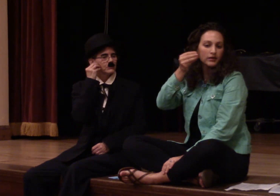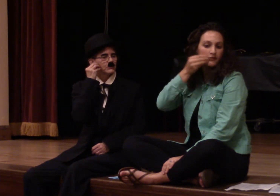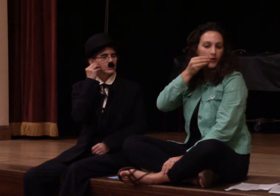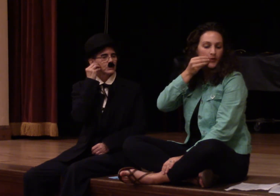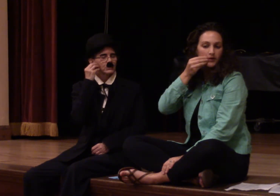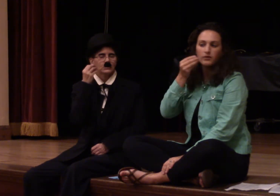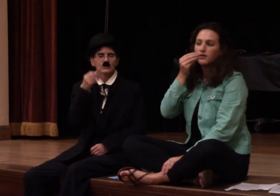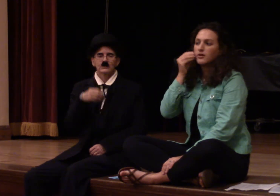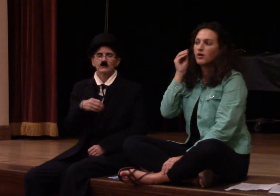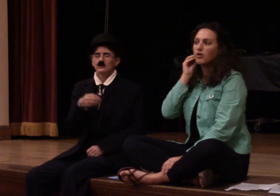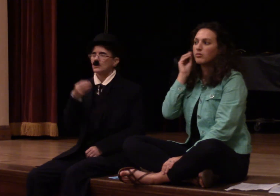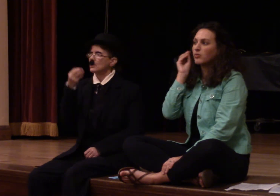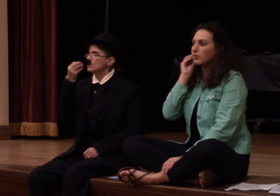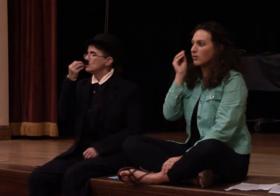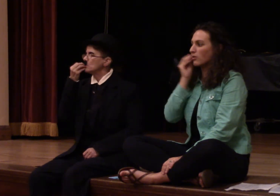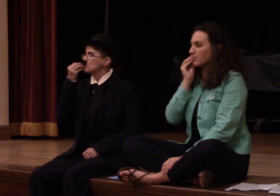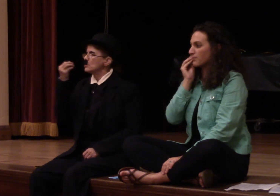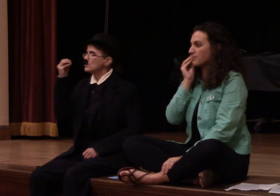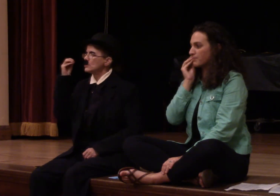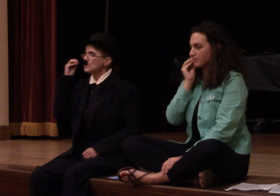forward. Home or home.